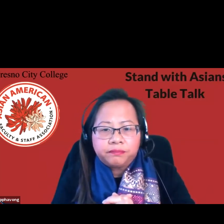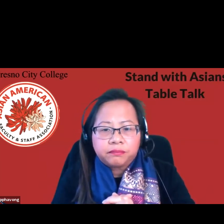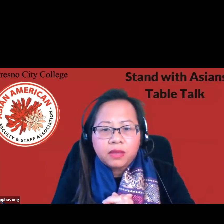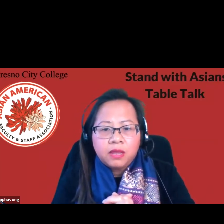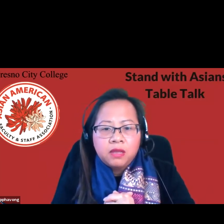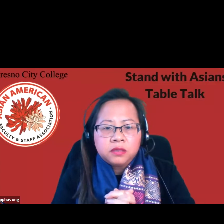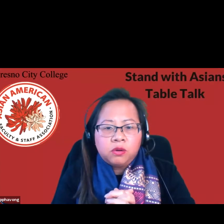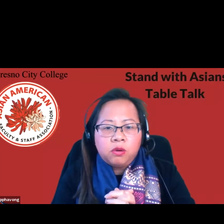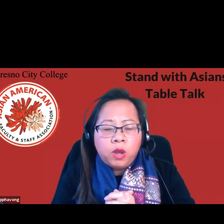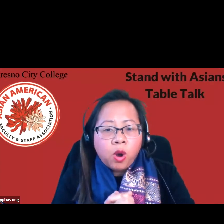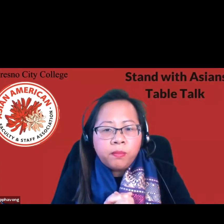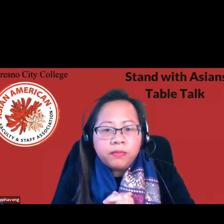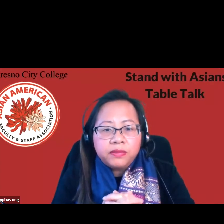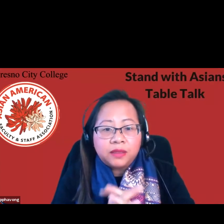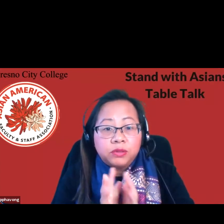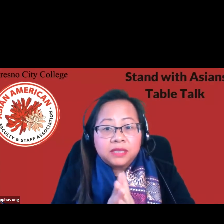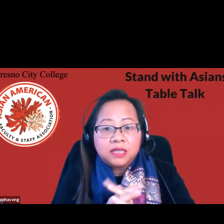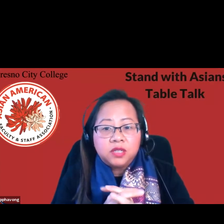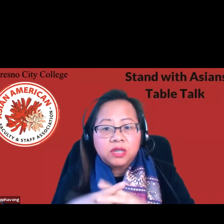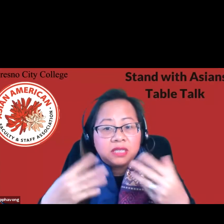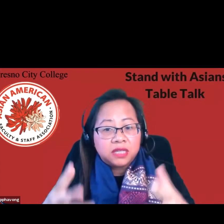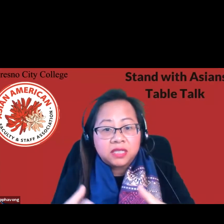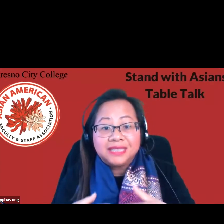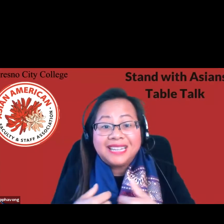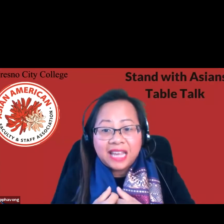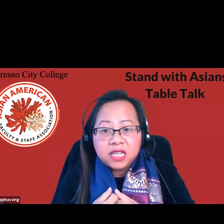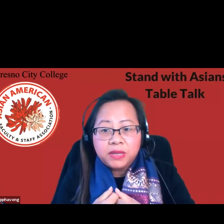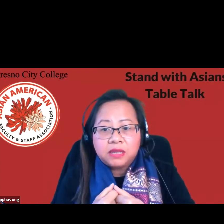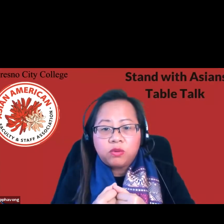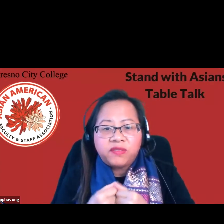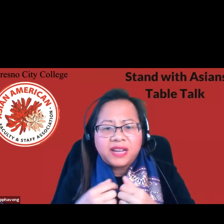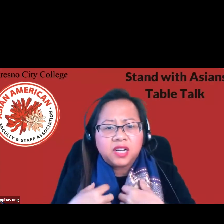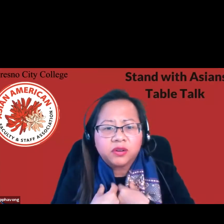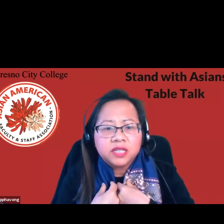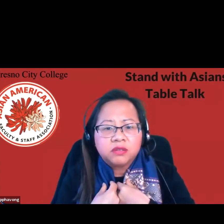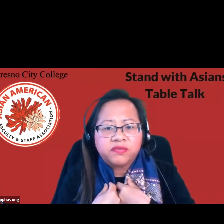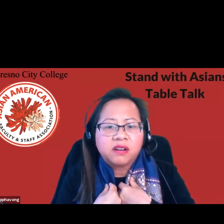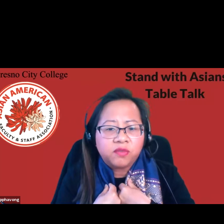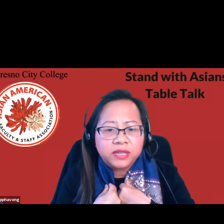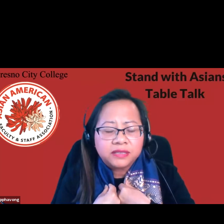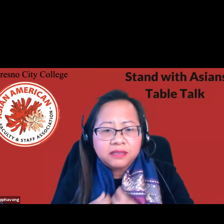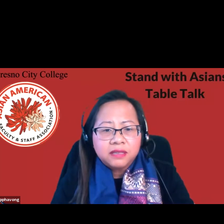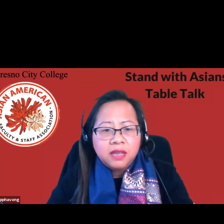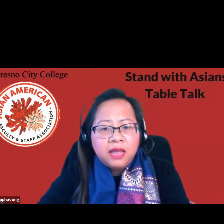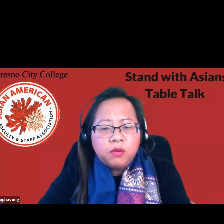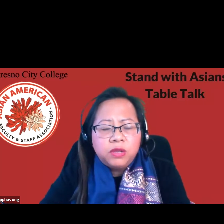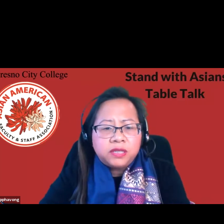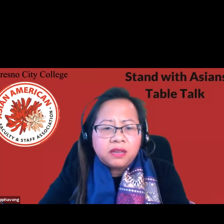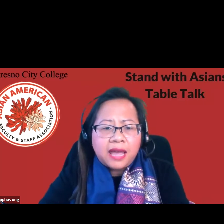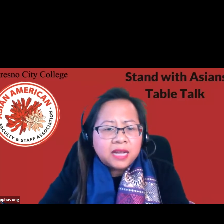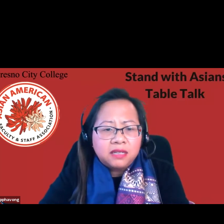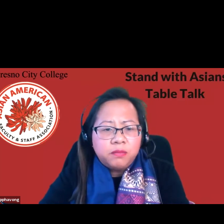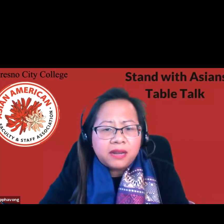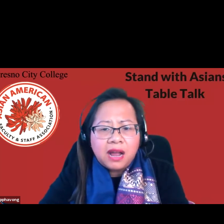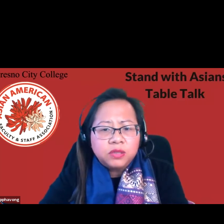everyone. So we hope that through this continued discussions and engagement, that we find the courage to find our voices and really